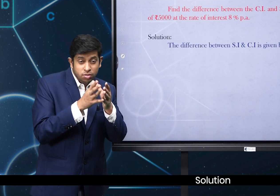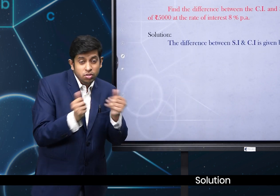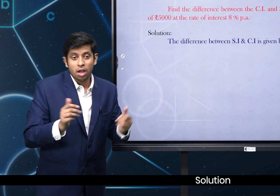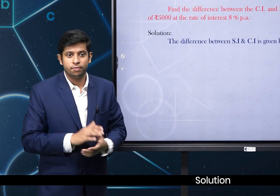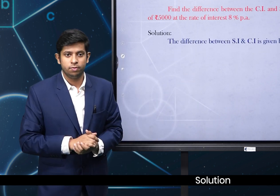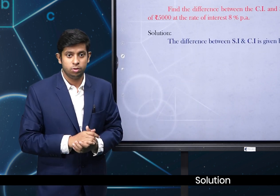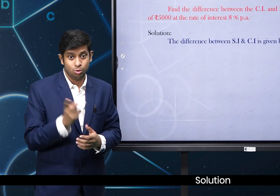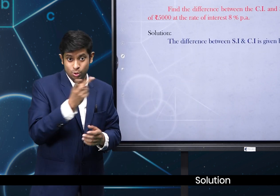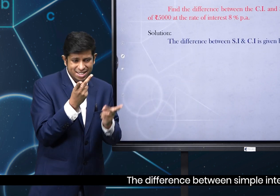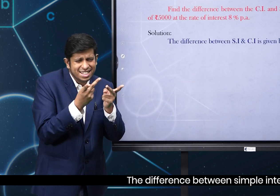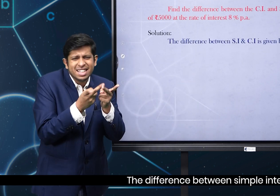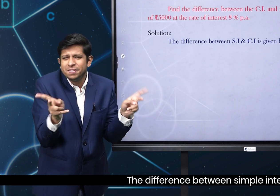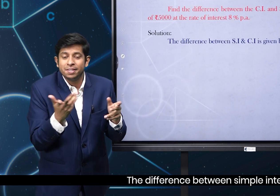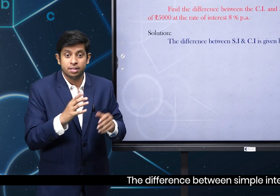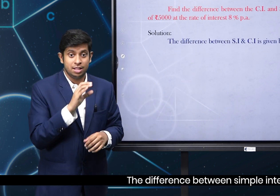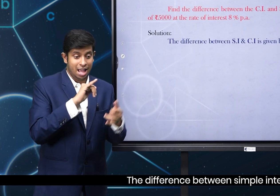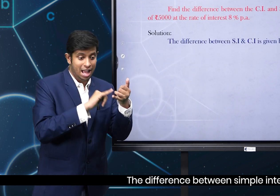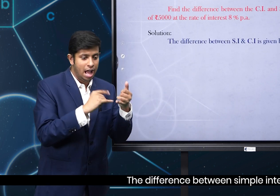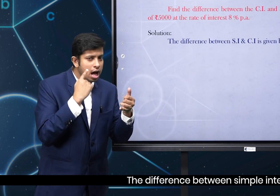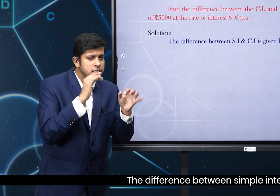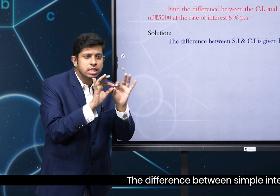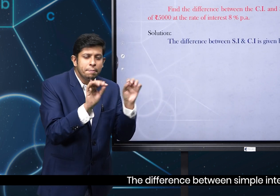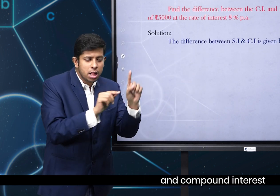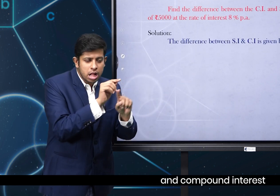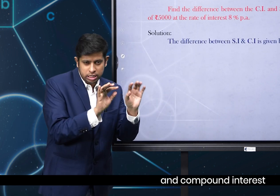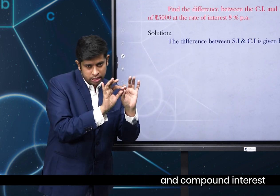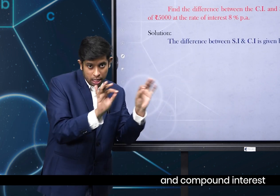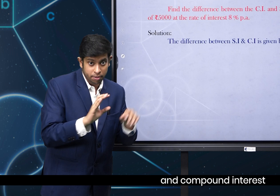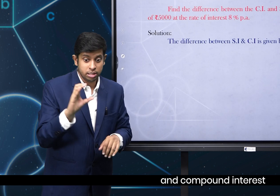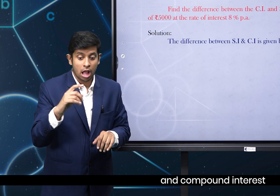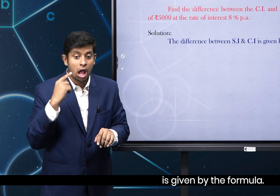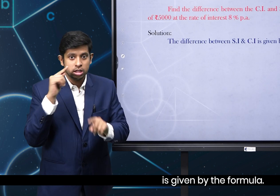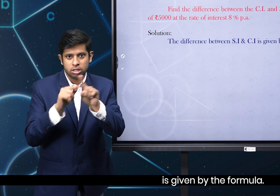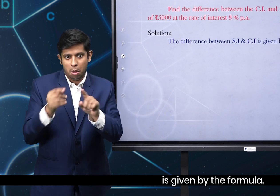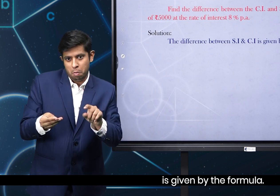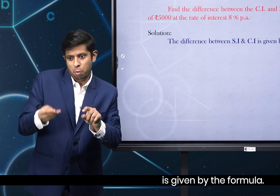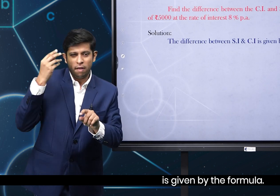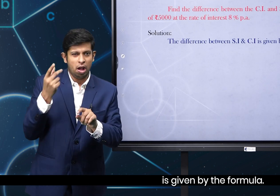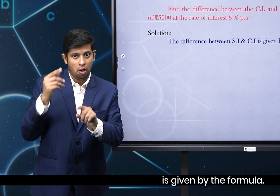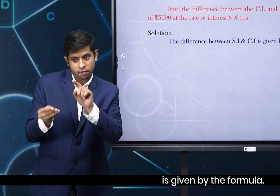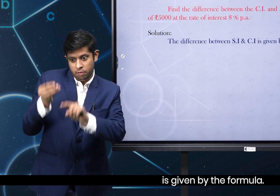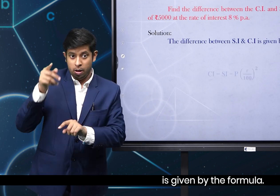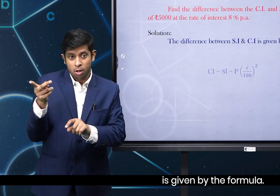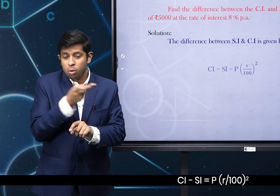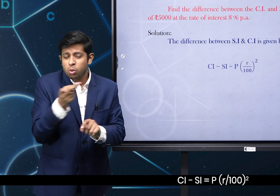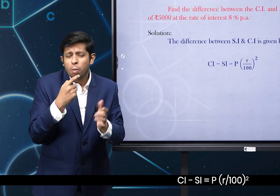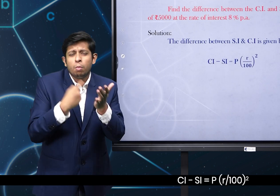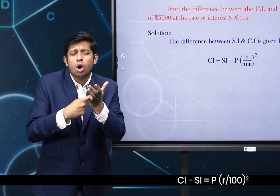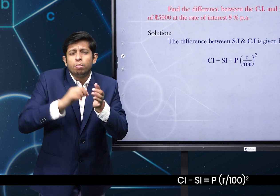Solution. The difference between simple interest and compound interest is given by the formula compound interest